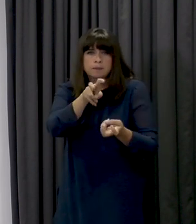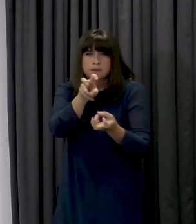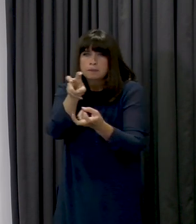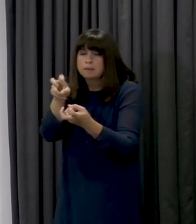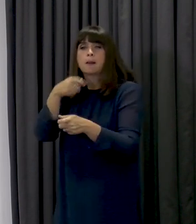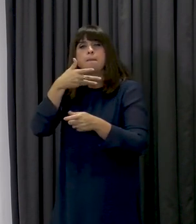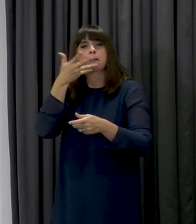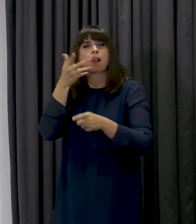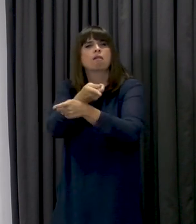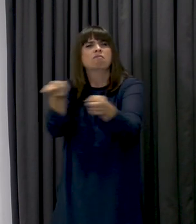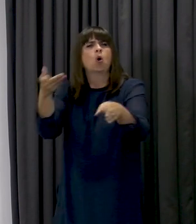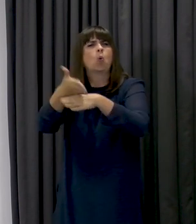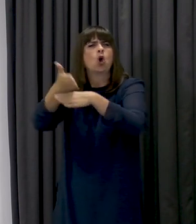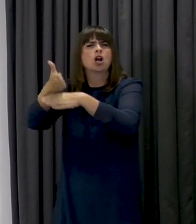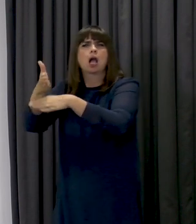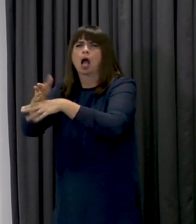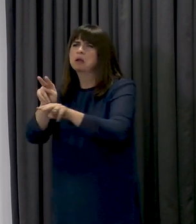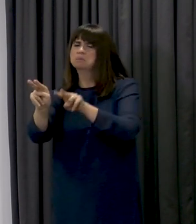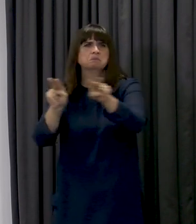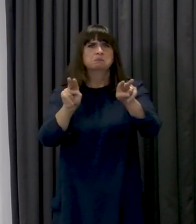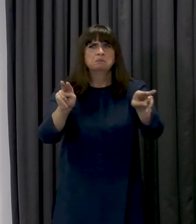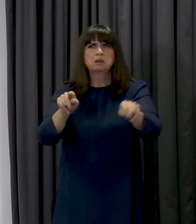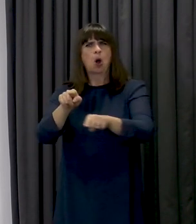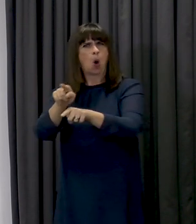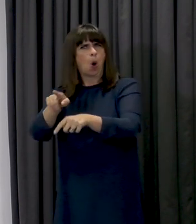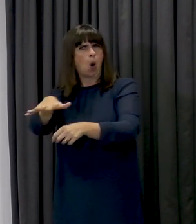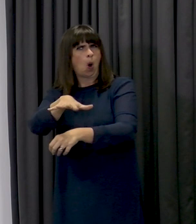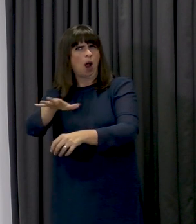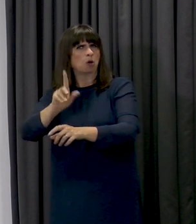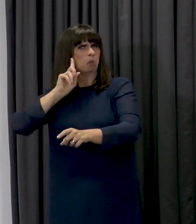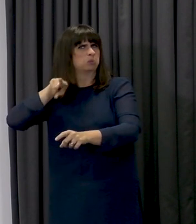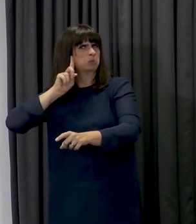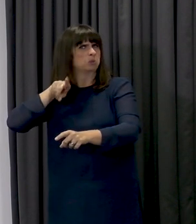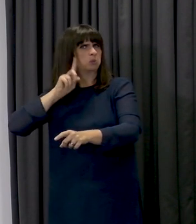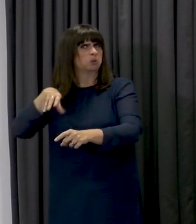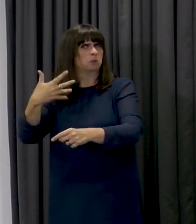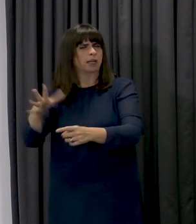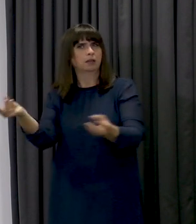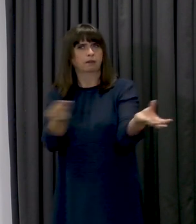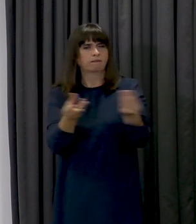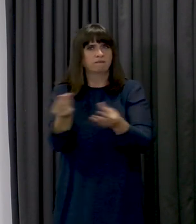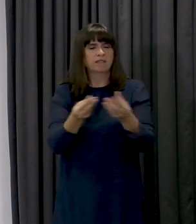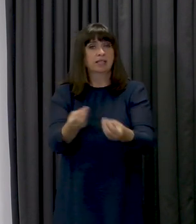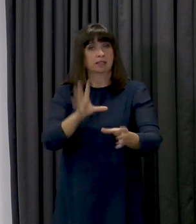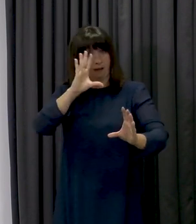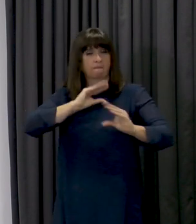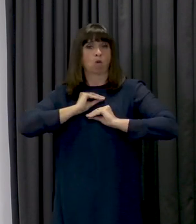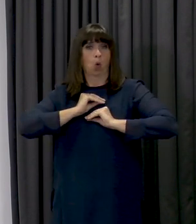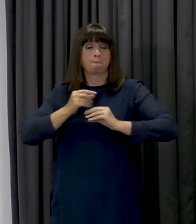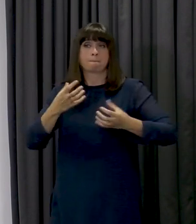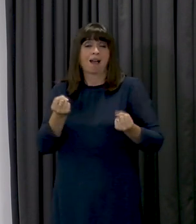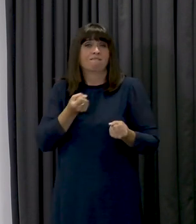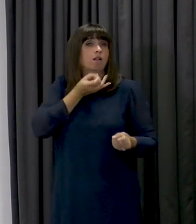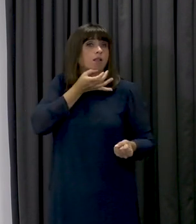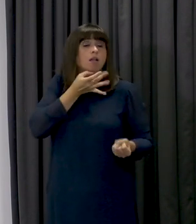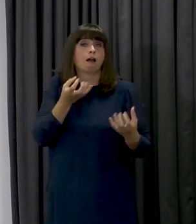frontline workers about the way in which the rules are being observed here in Wales. We are doing